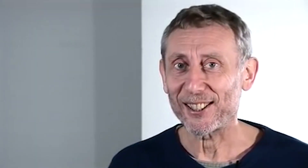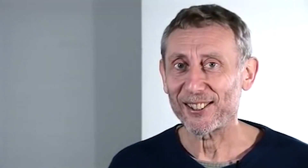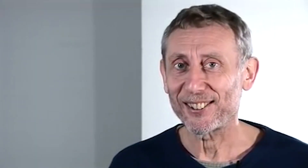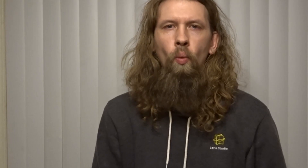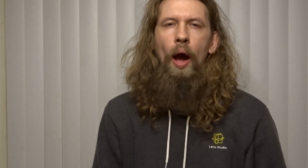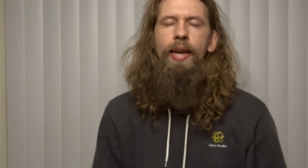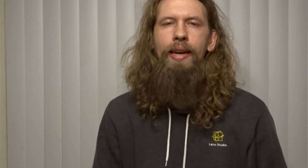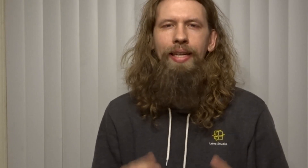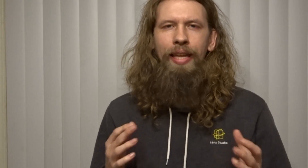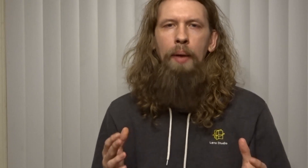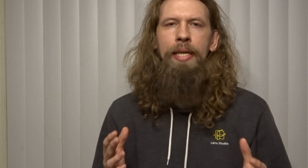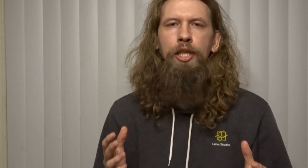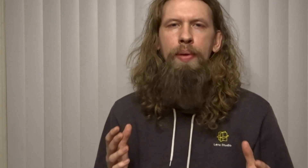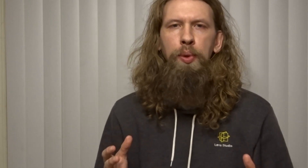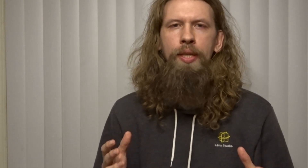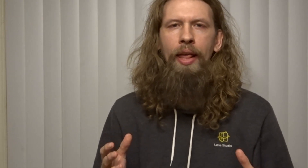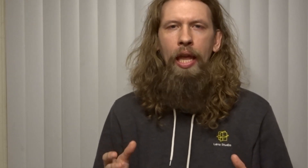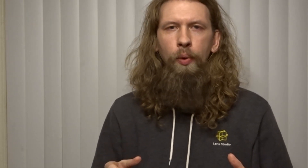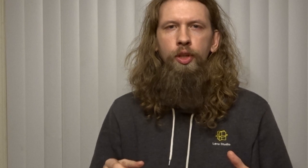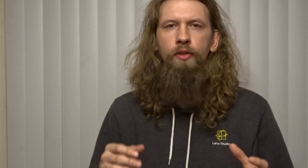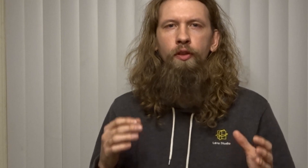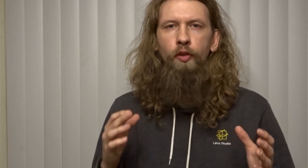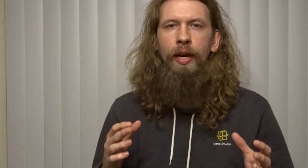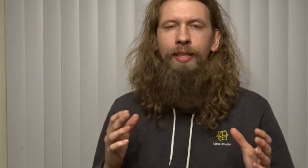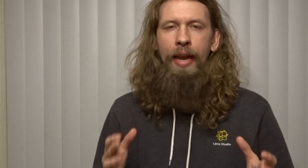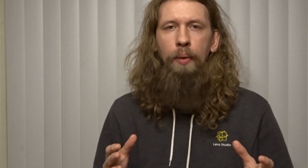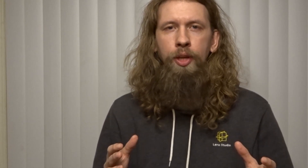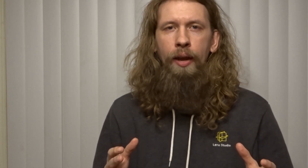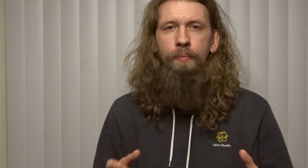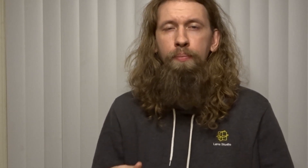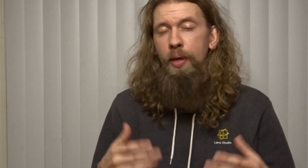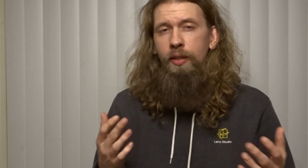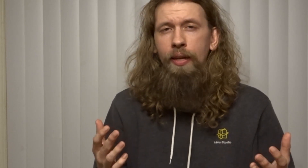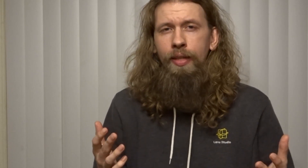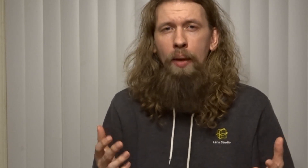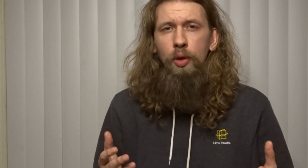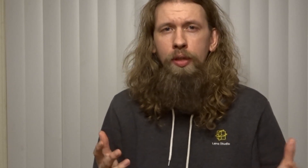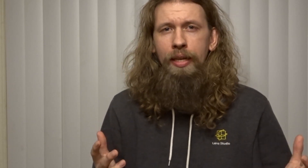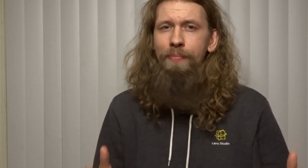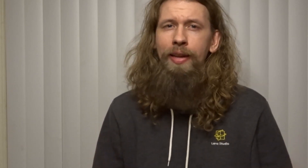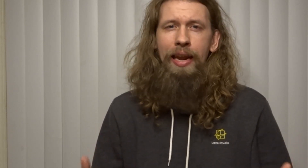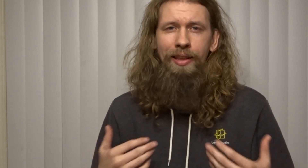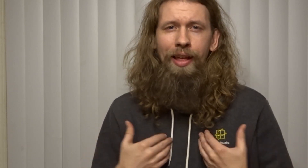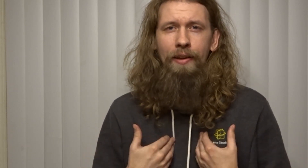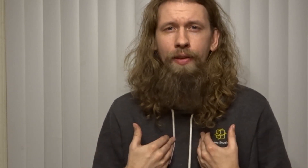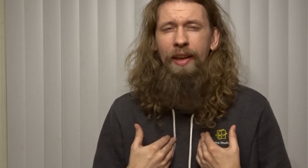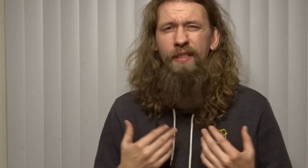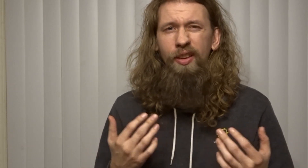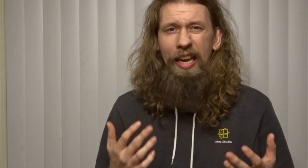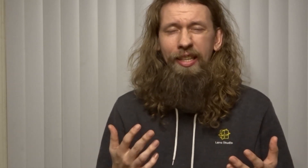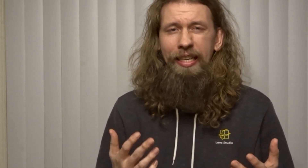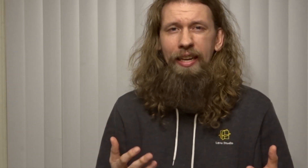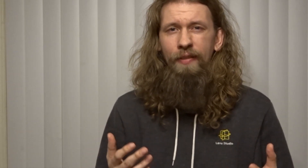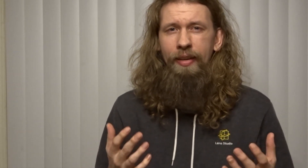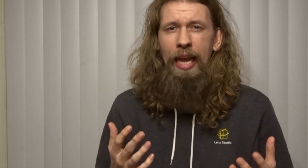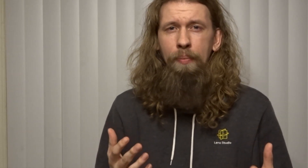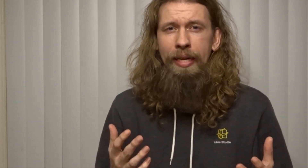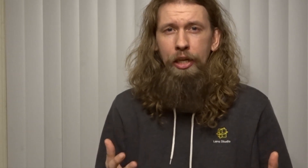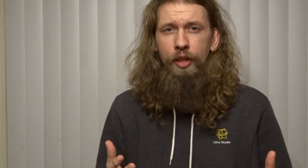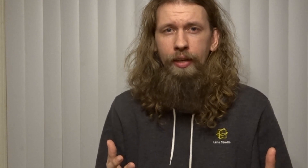Nice. Why did I stop teaching people sign language for free on Snapchat? Because I stopped using it in my daily life, and I felt guilty if I kept teaching it,